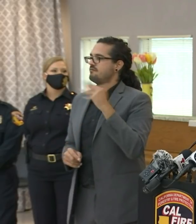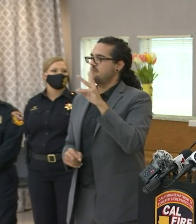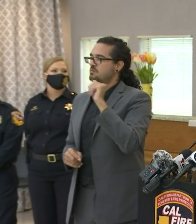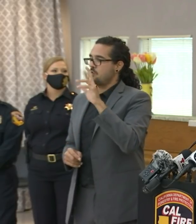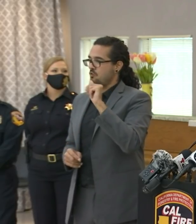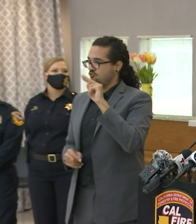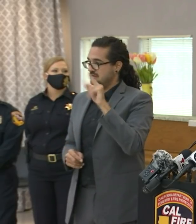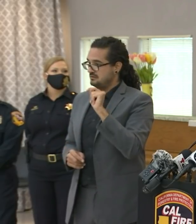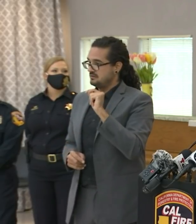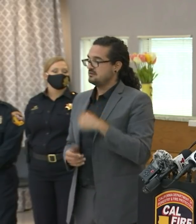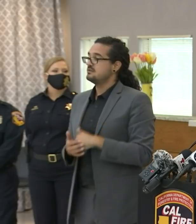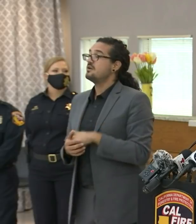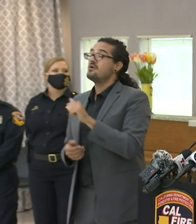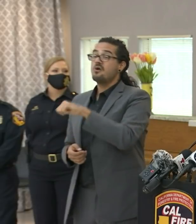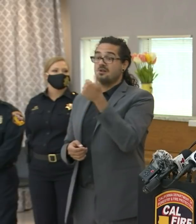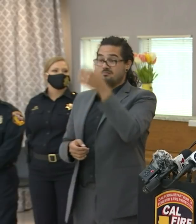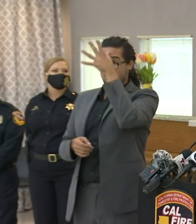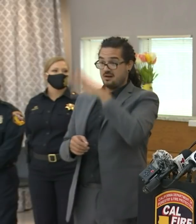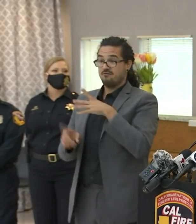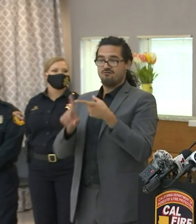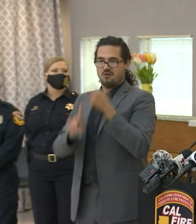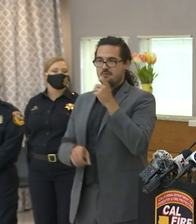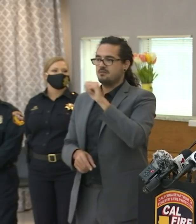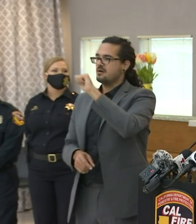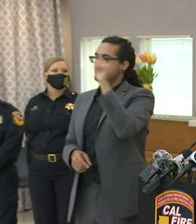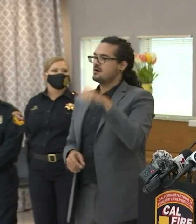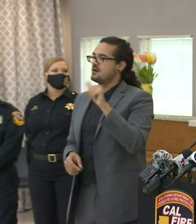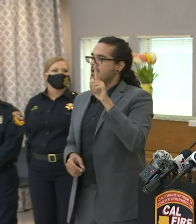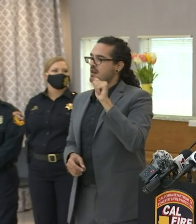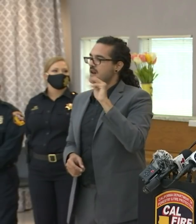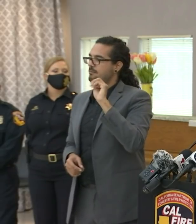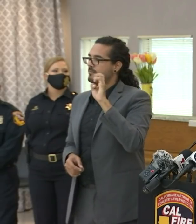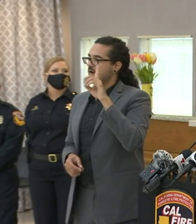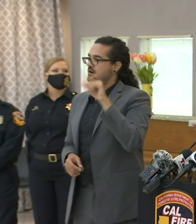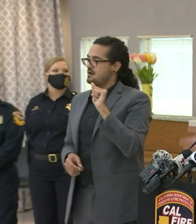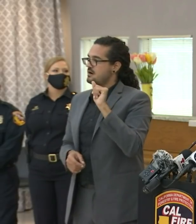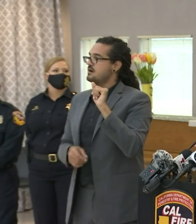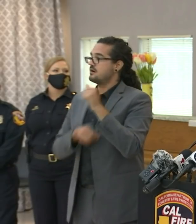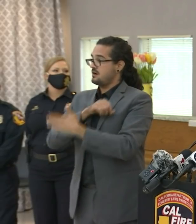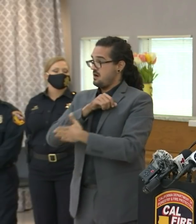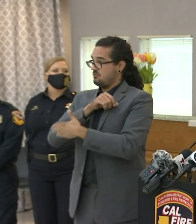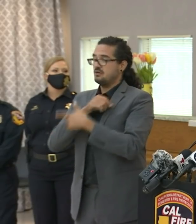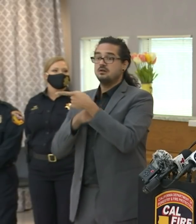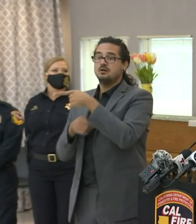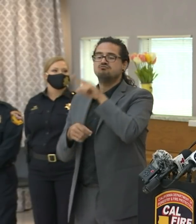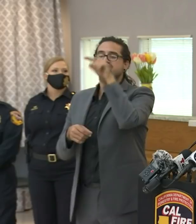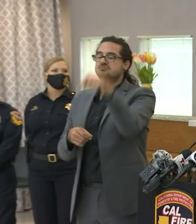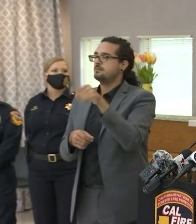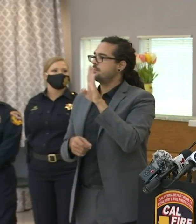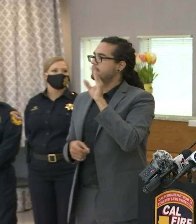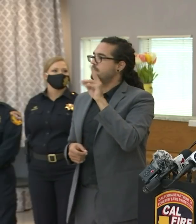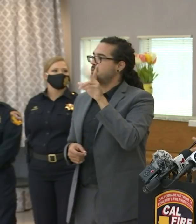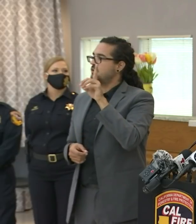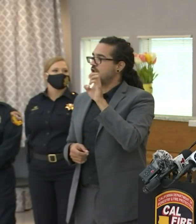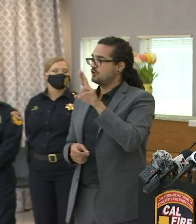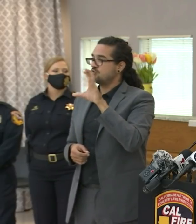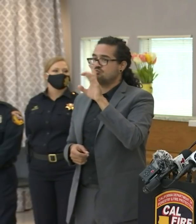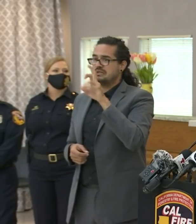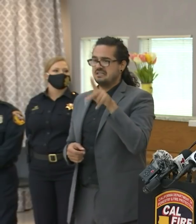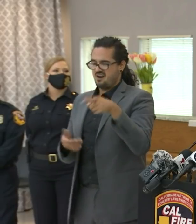scanner, running around likely listening to what we were doing, but nonetheless we contacted him. He had no business being in an evacuated zone, and he was arrested for